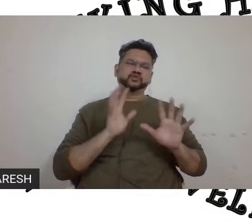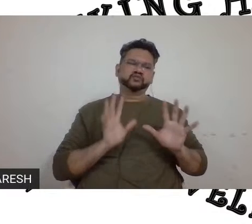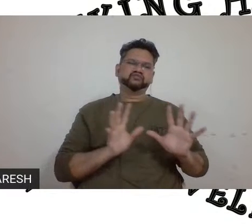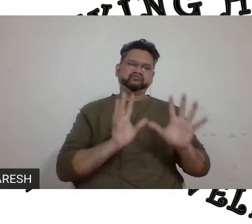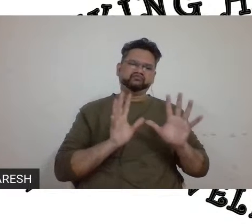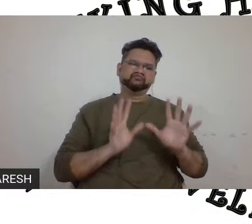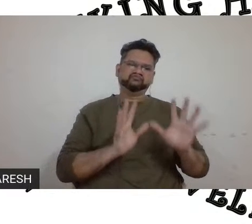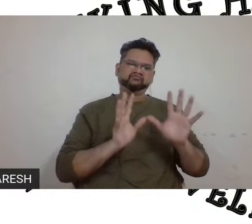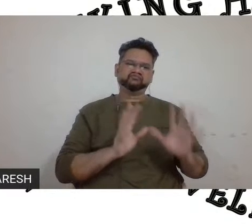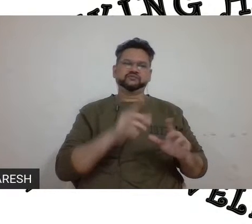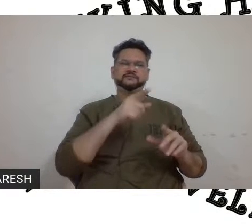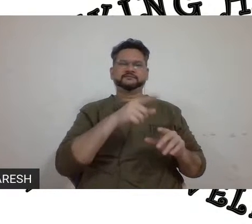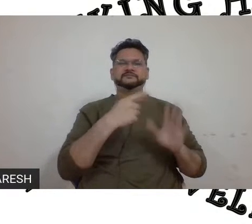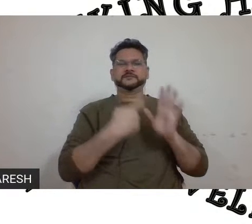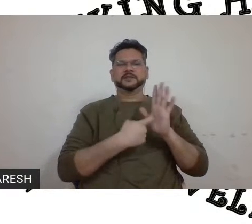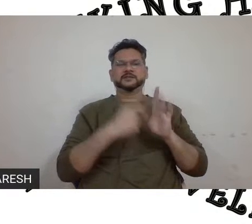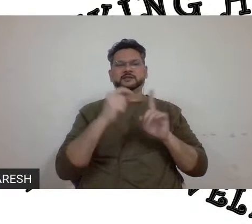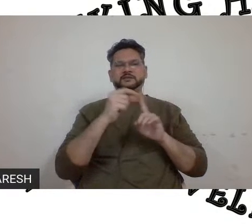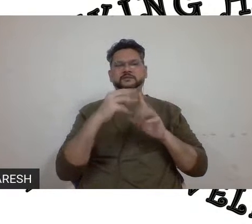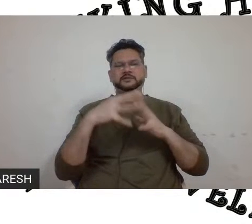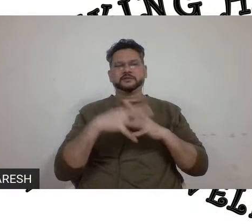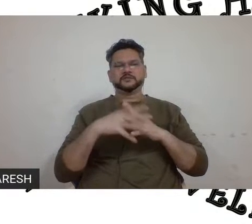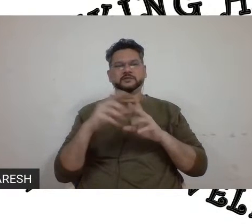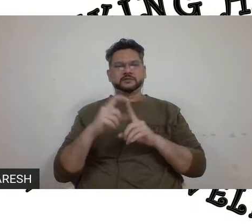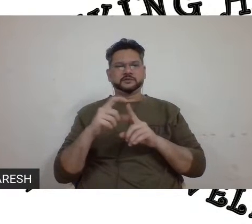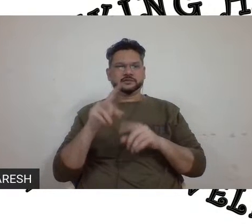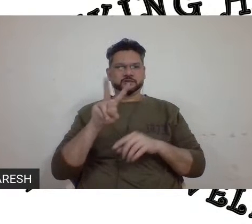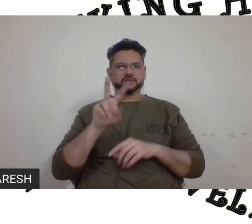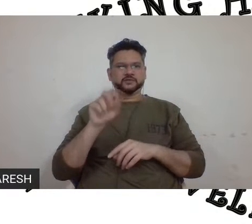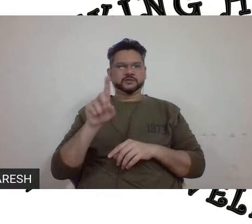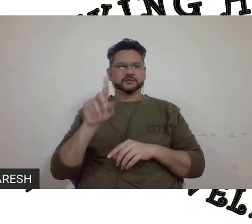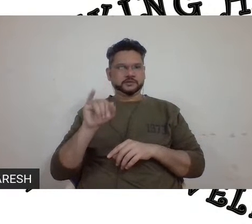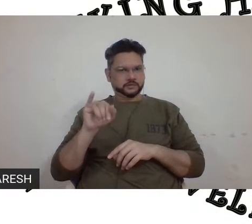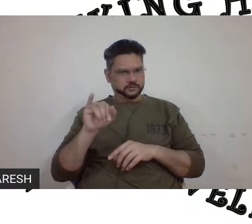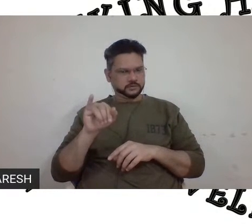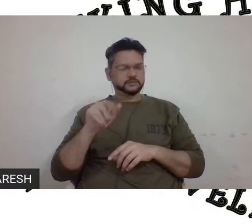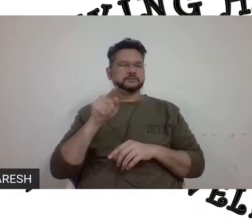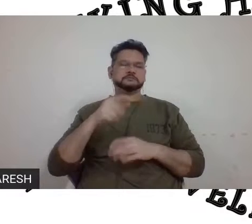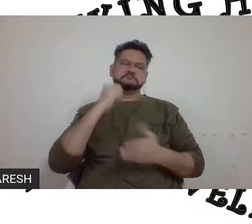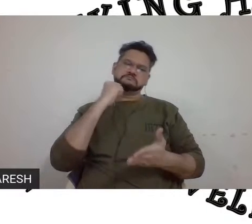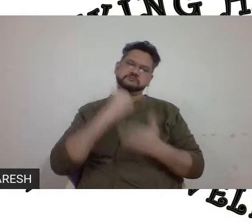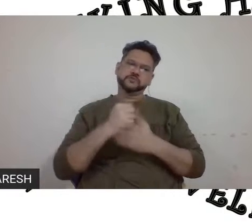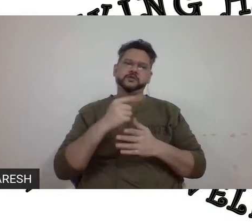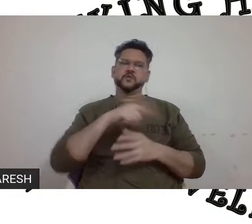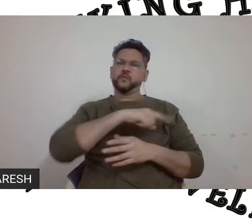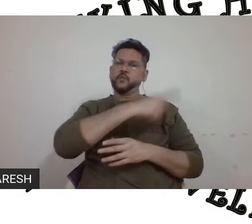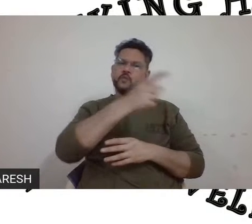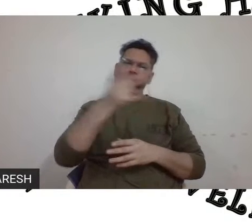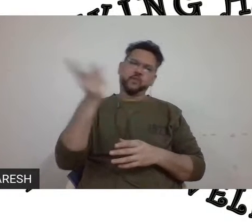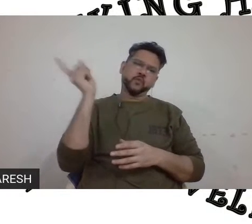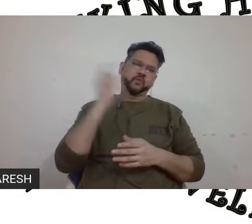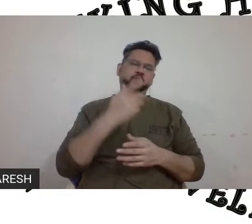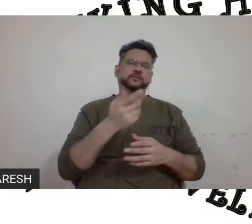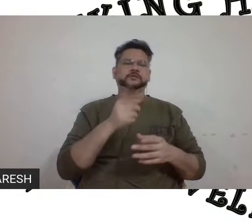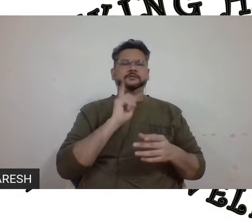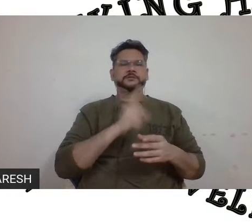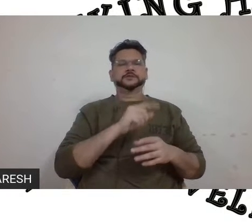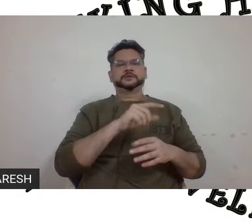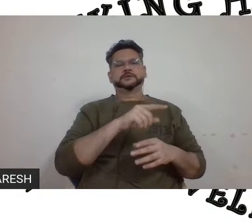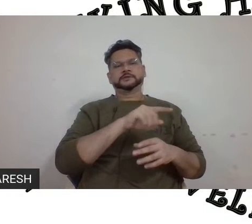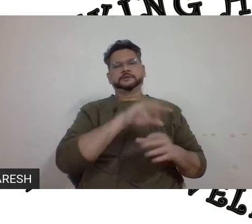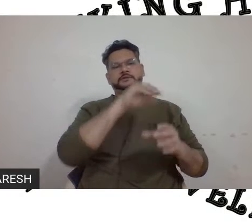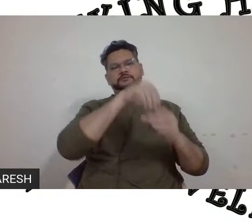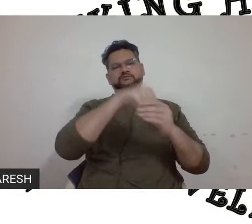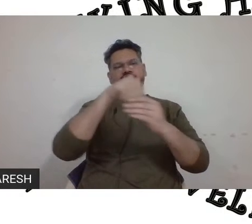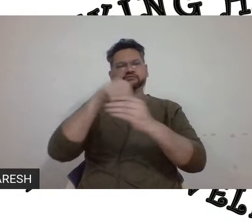Act of 2016 gets implemented across the board, like it gets implemented at all levels. That